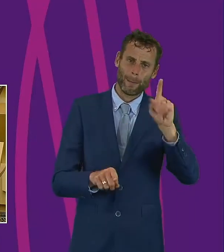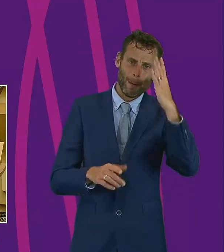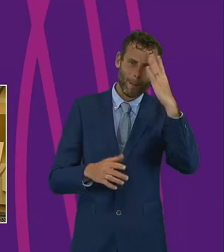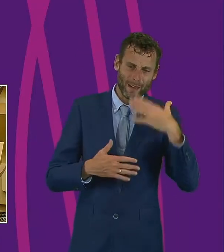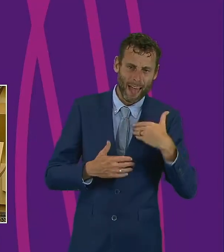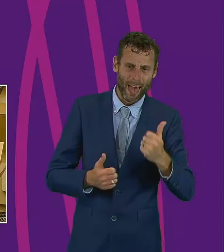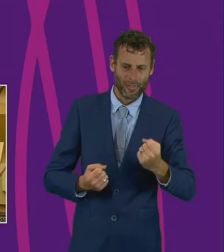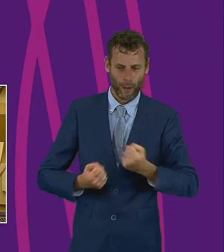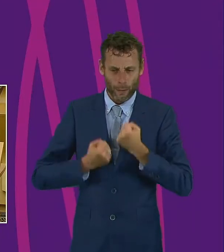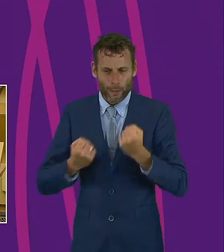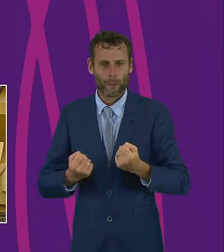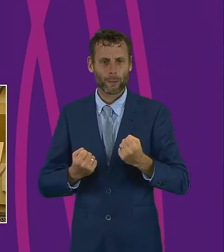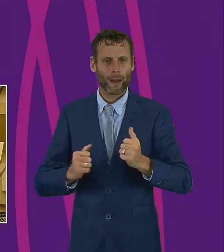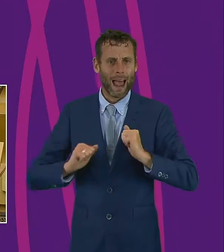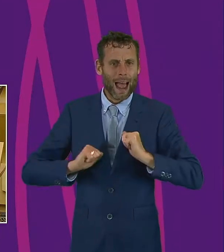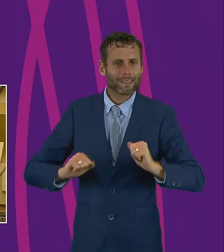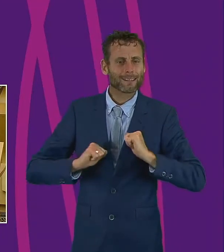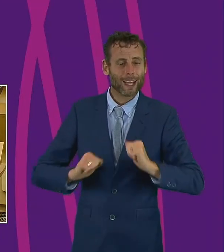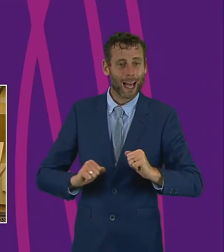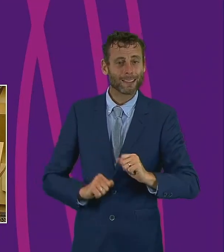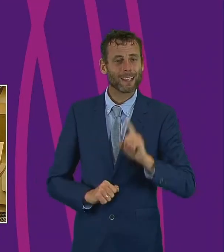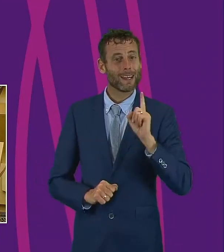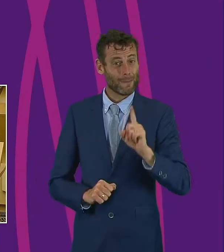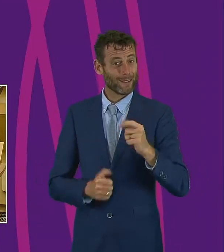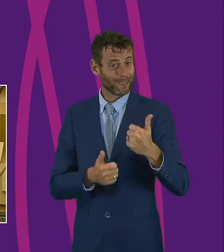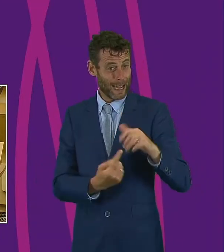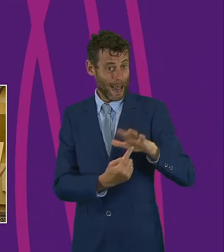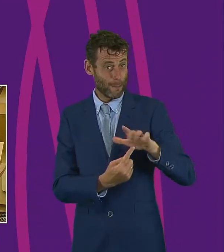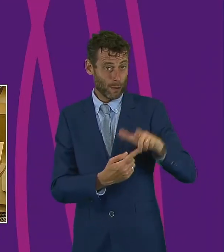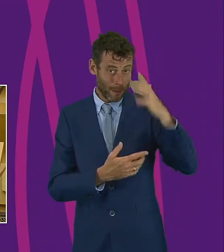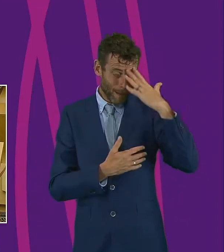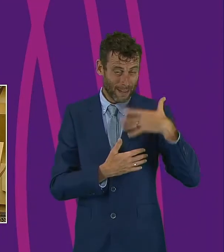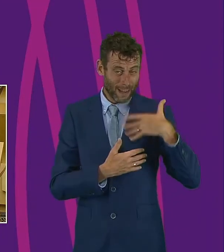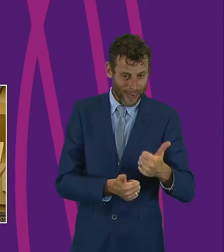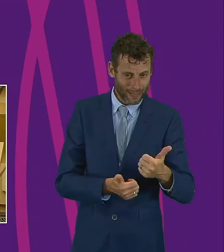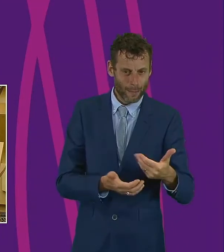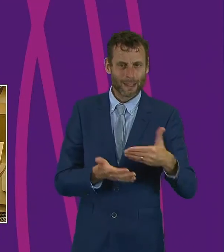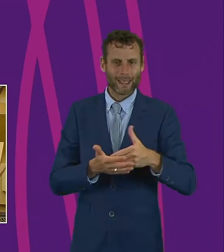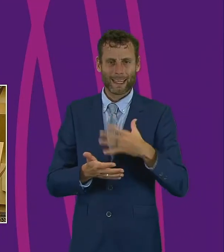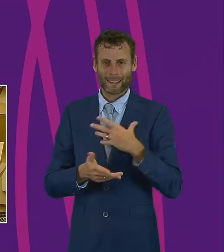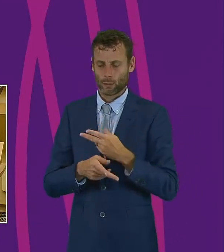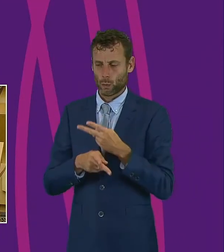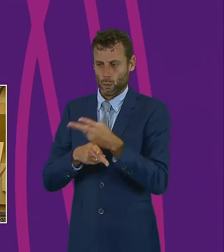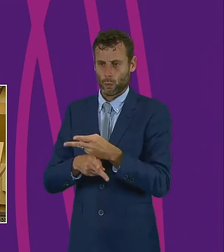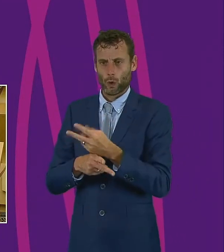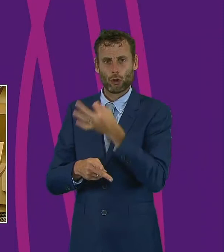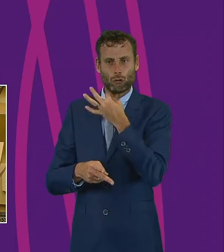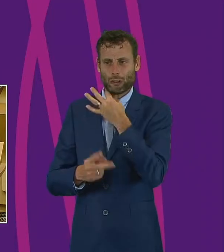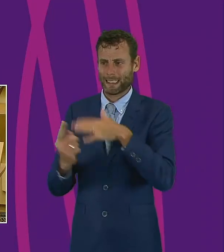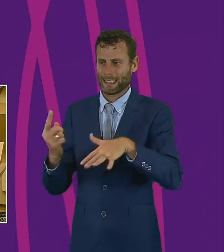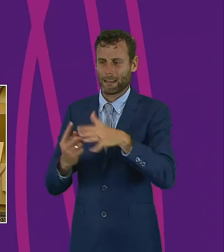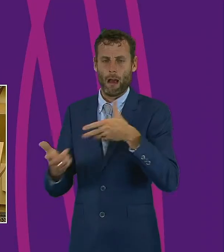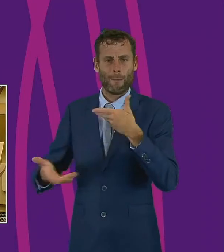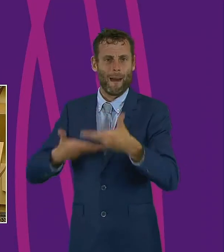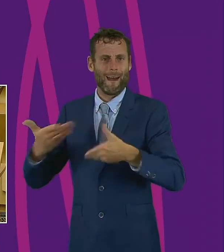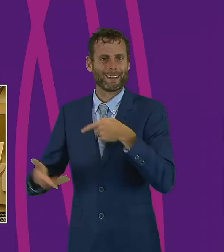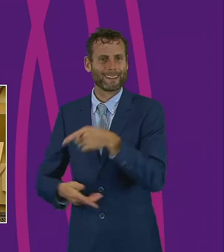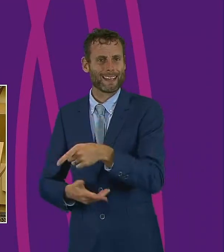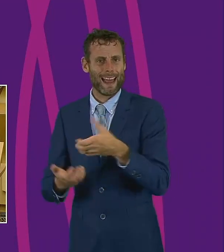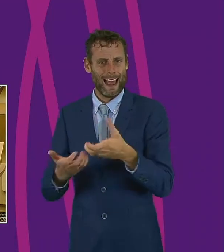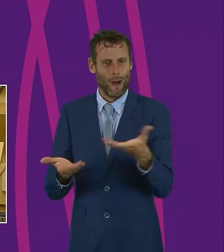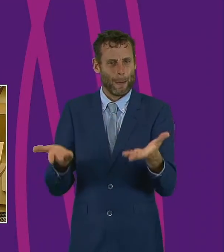is understood, but we've got to balance that against the proper arrangements in place to minimise risk of transmission. But I think